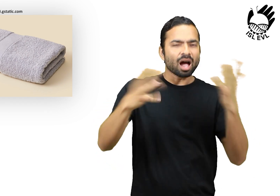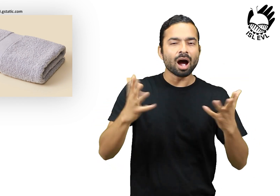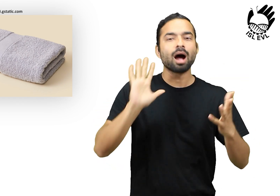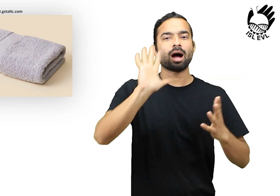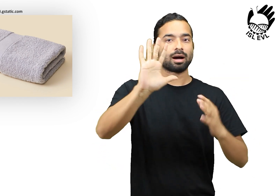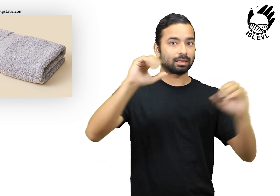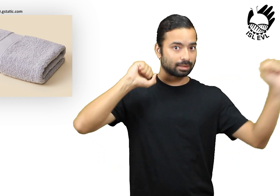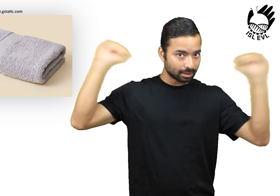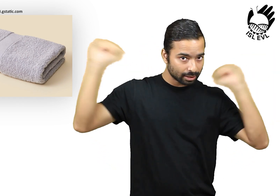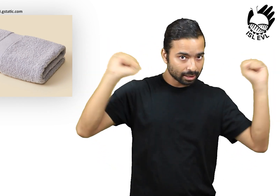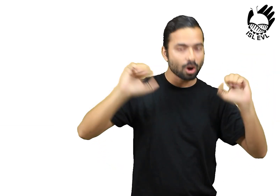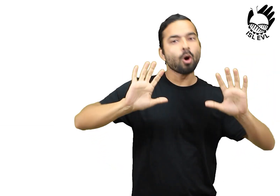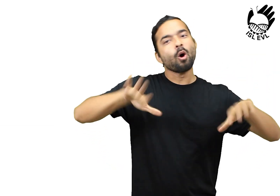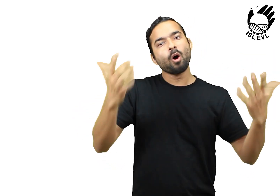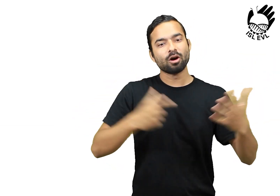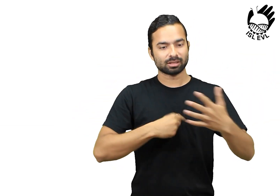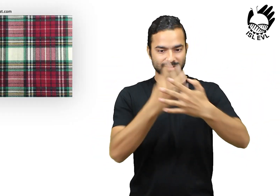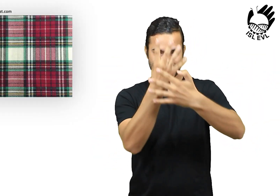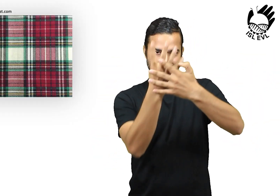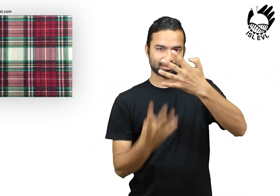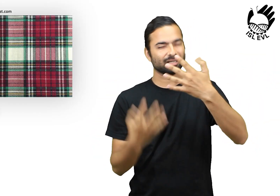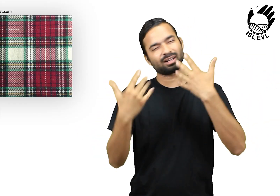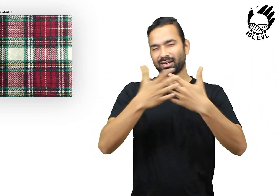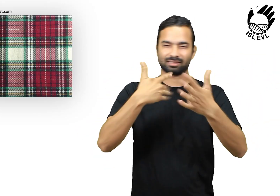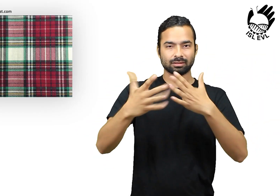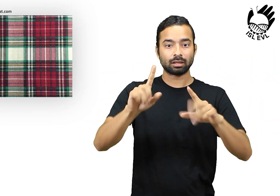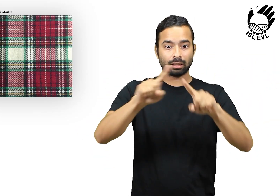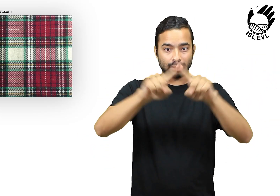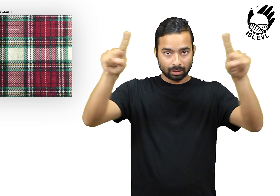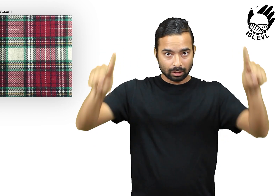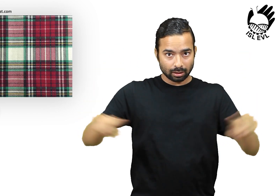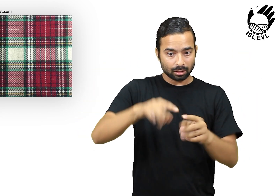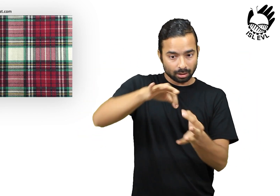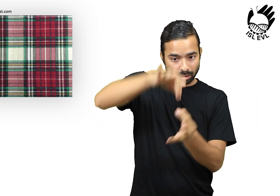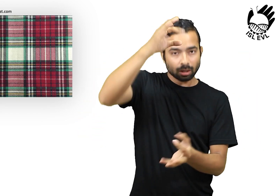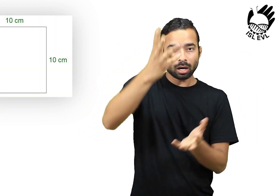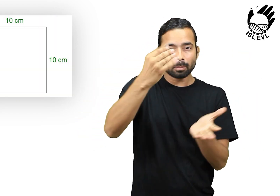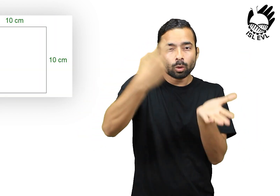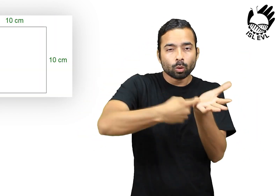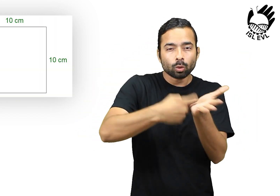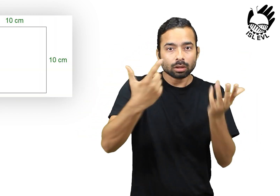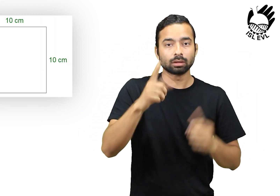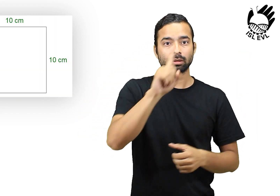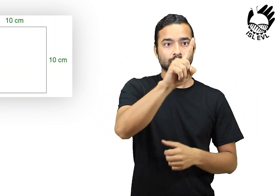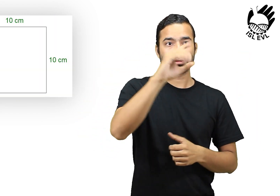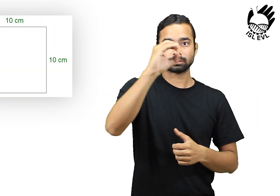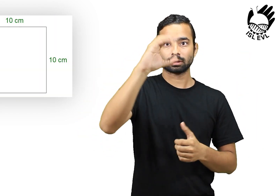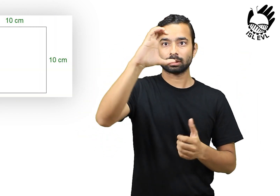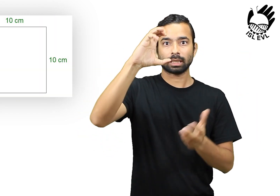1 disposable diaper or nappy as per experiment. A cloth